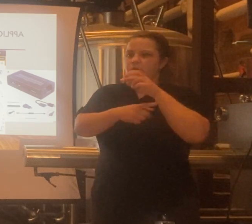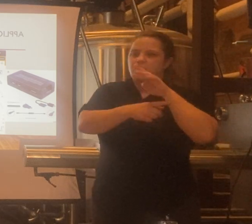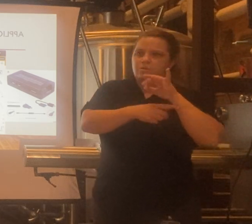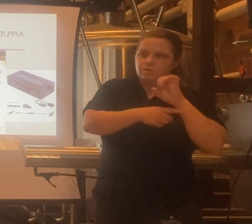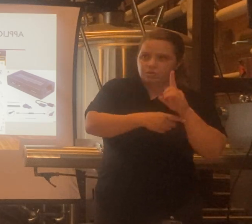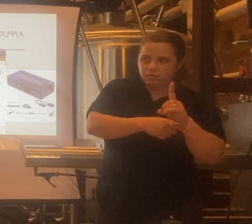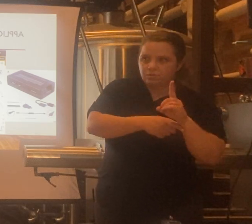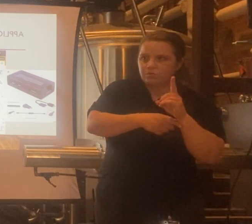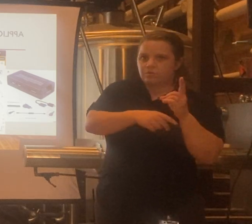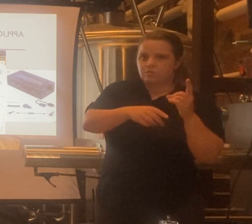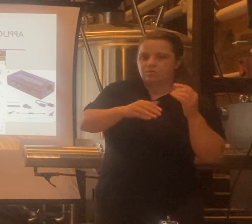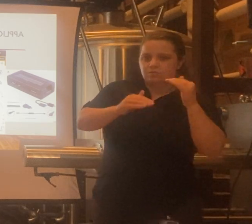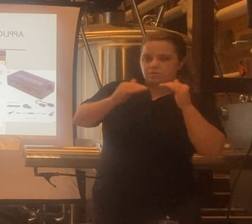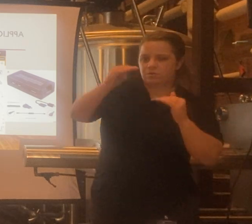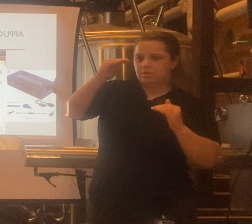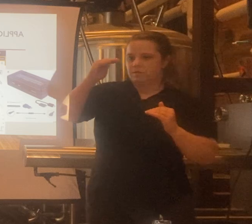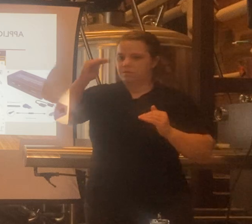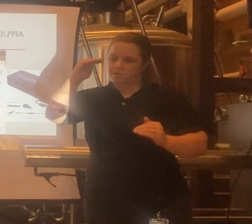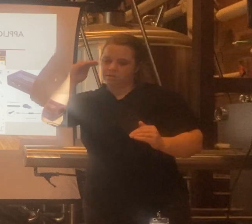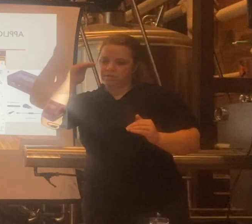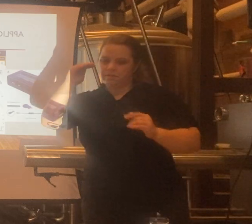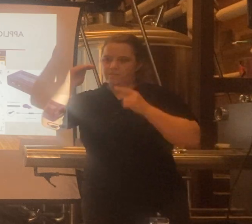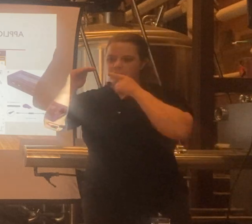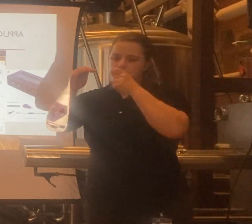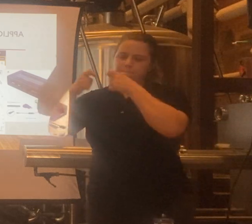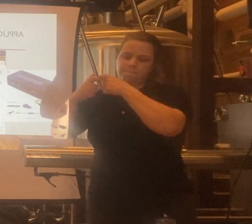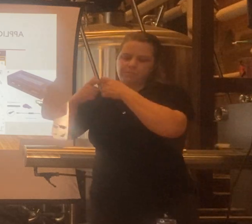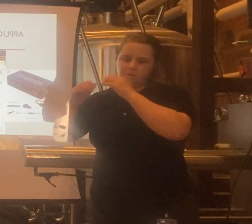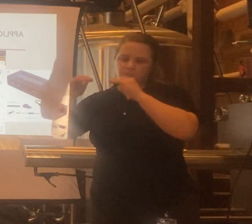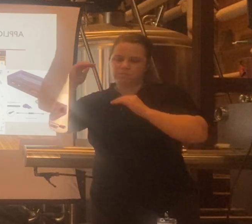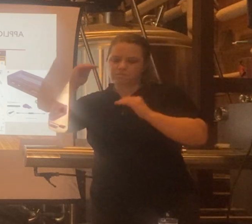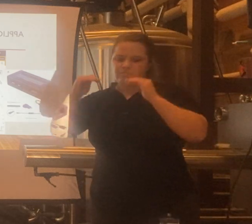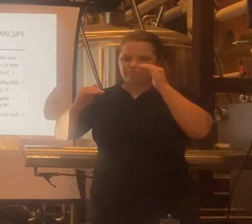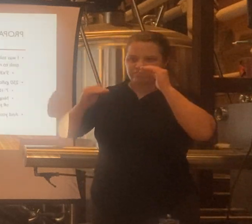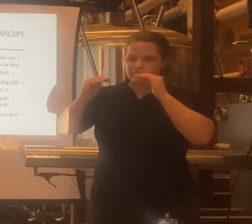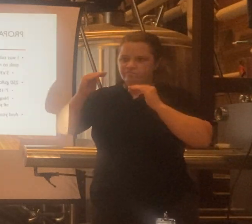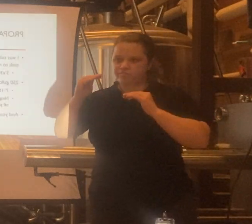thing gives me all the stats, let me know how much juice, what's running, etc. It's pretty nice.